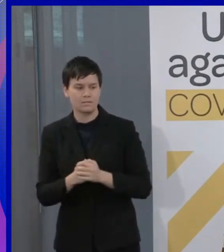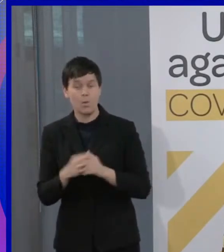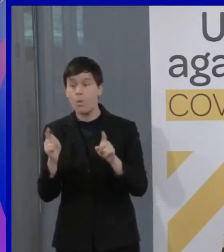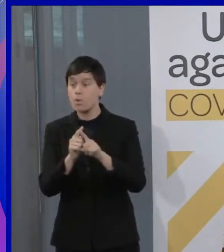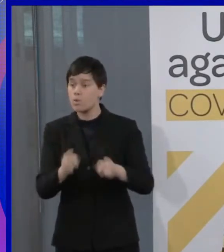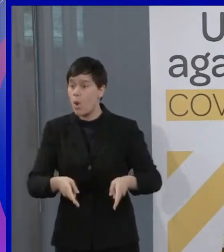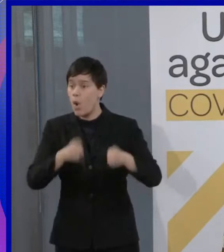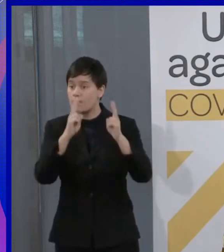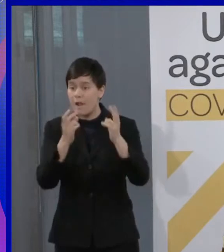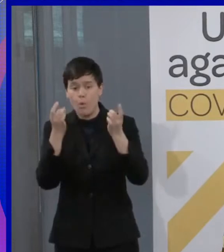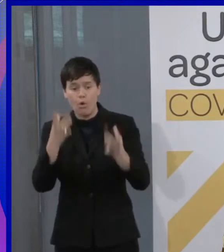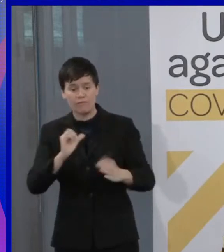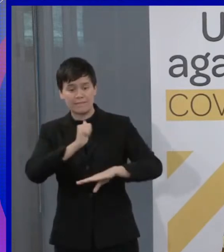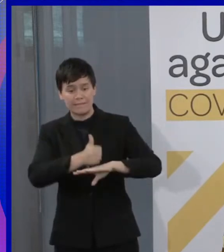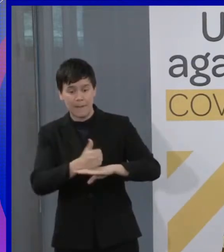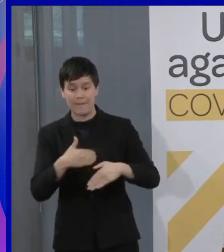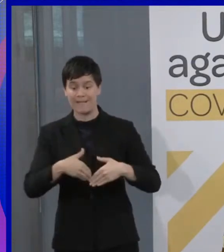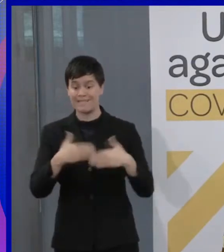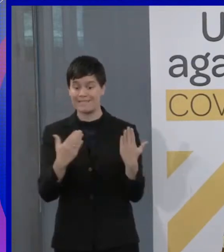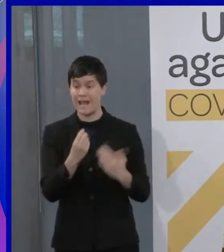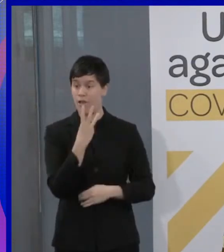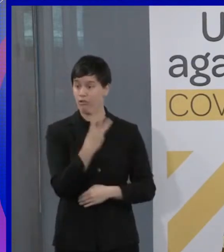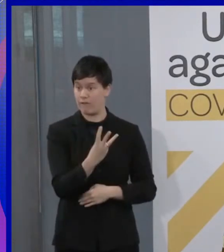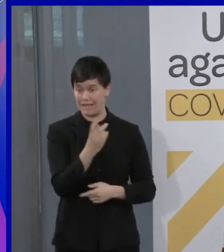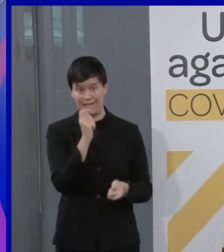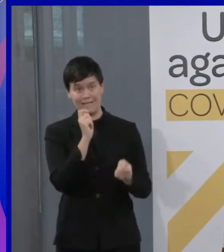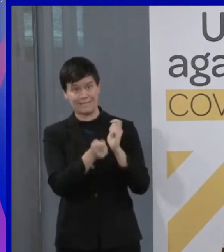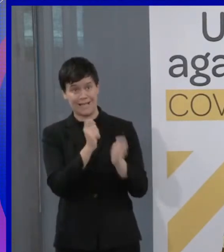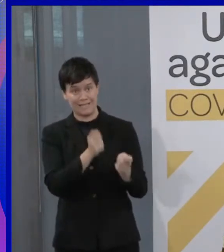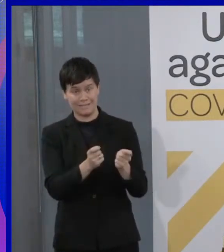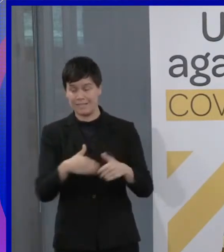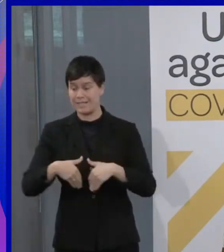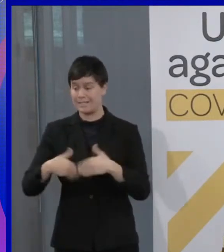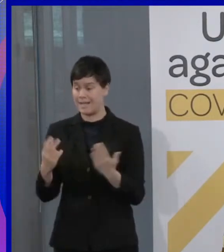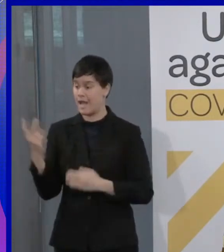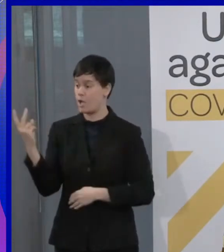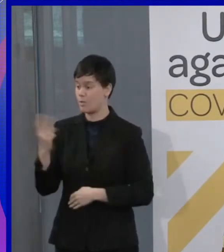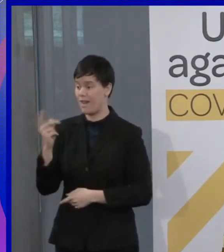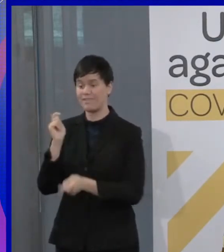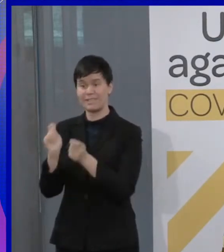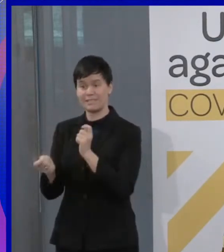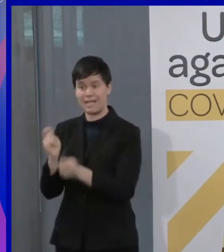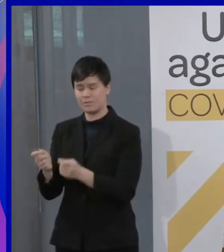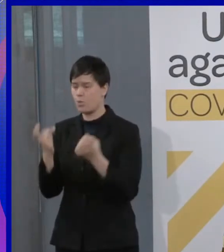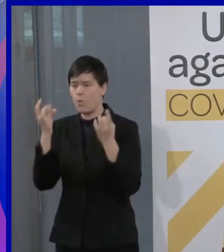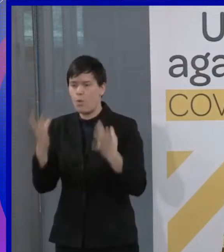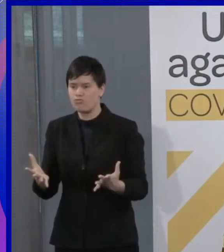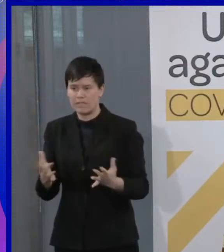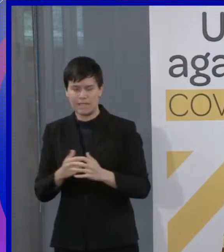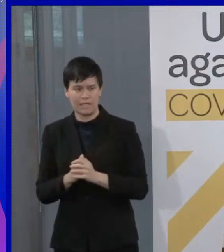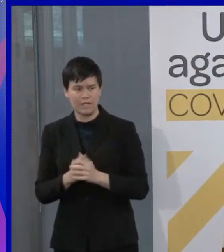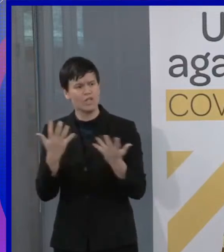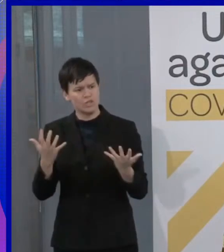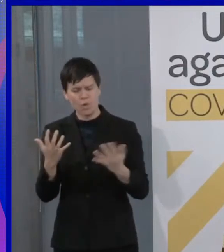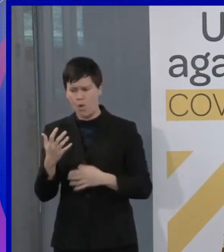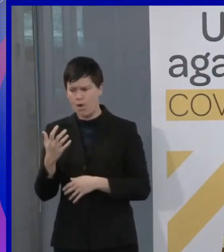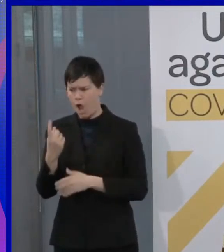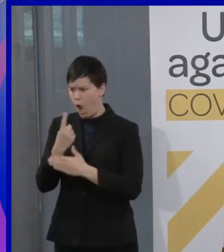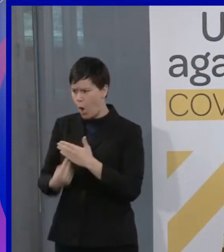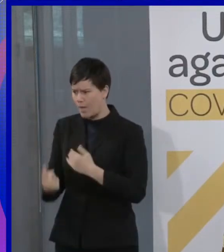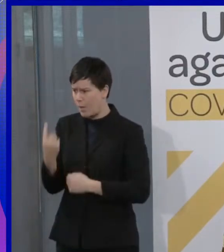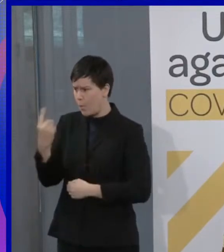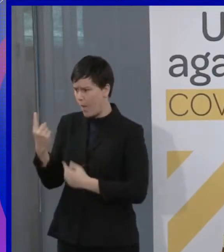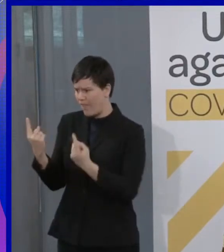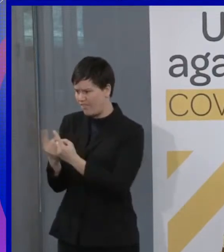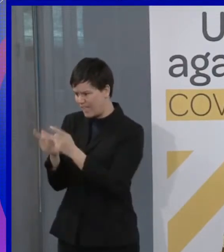for all guests there. So again, just think about this as part of the suite of actions that were underway, but